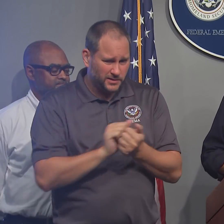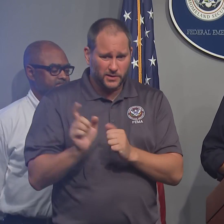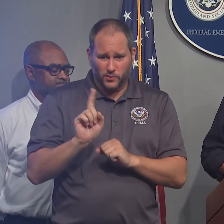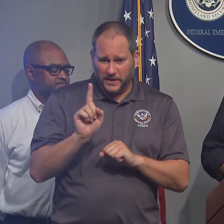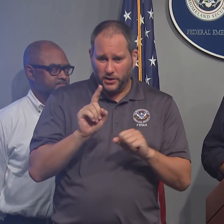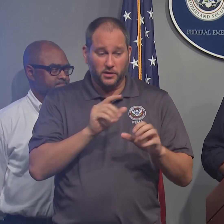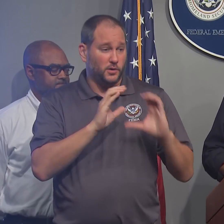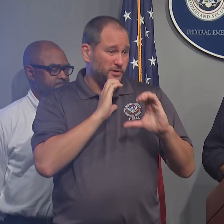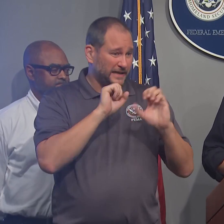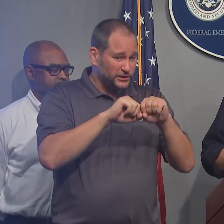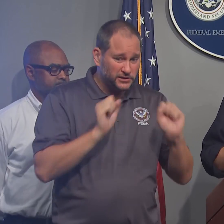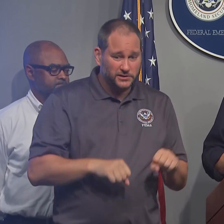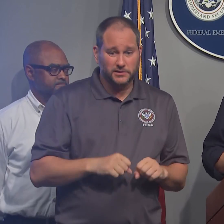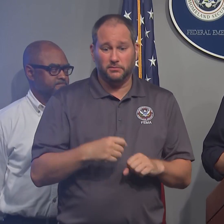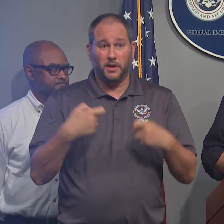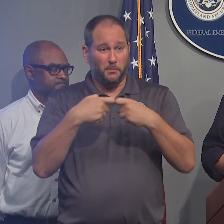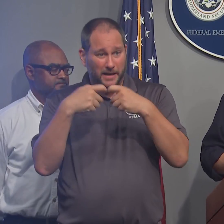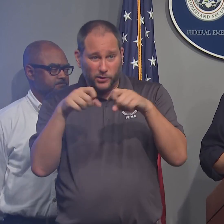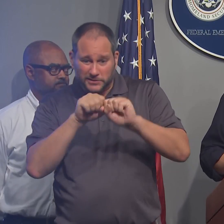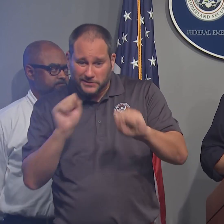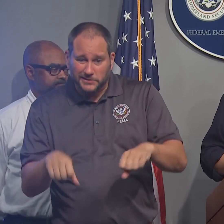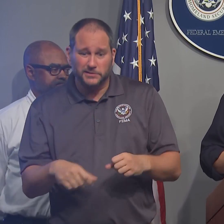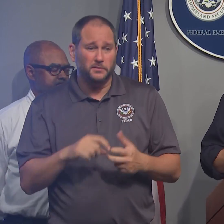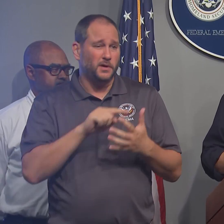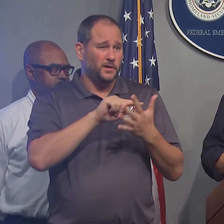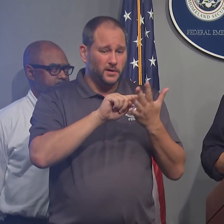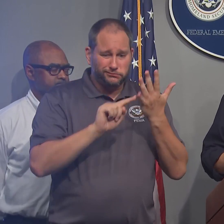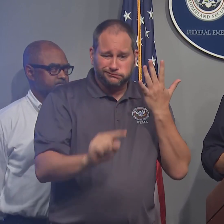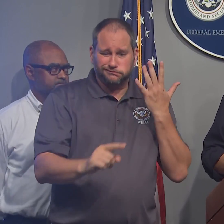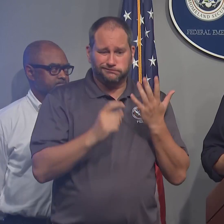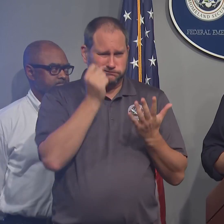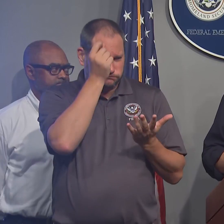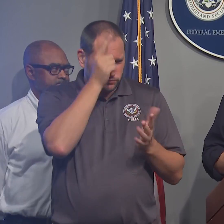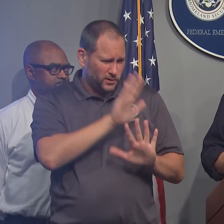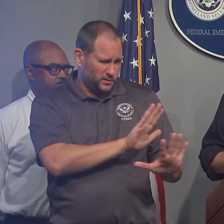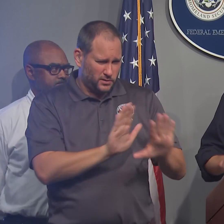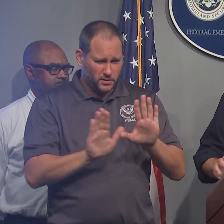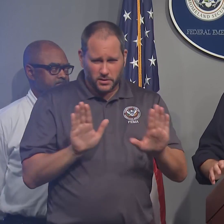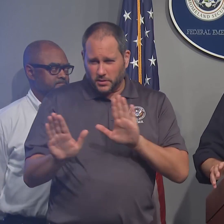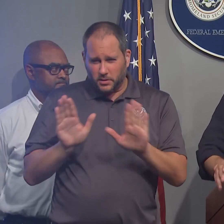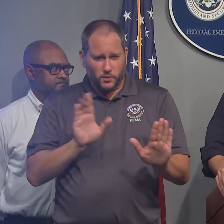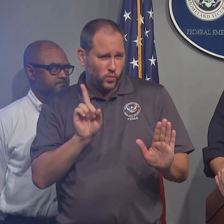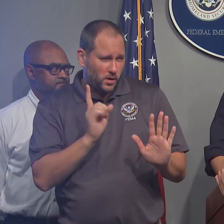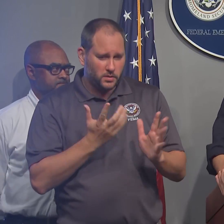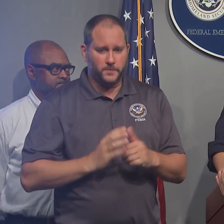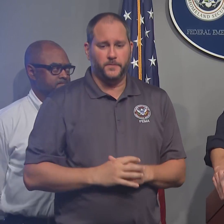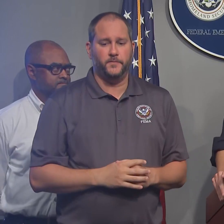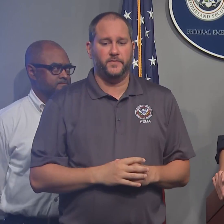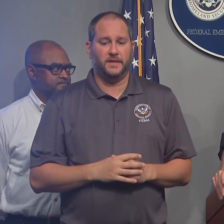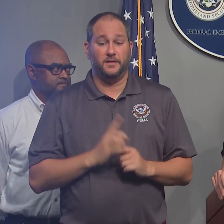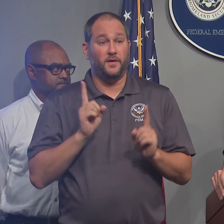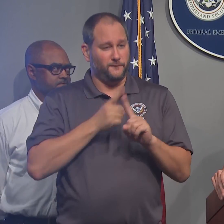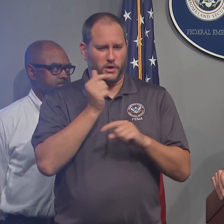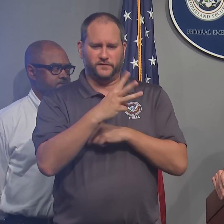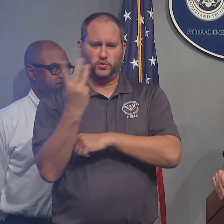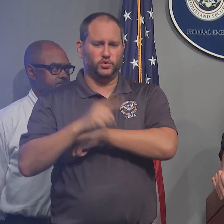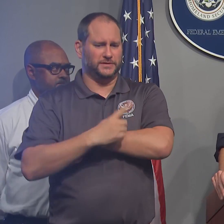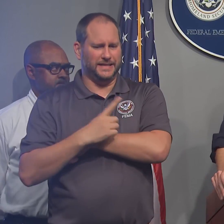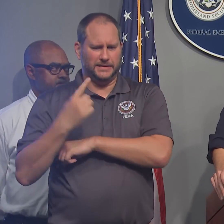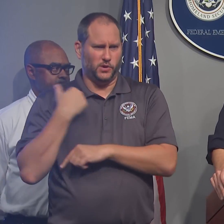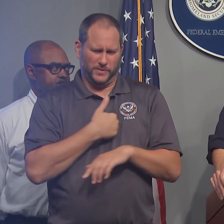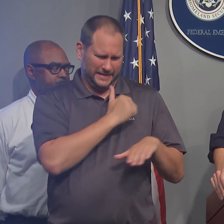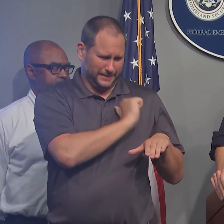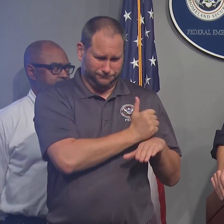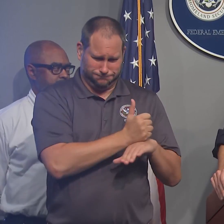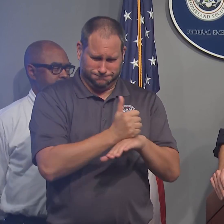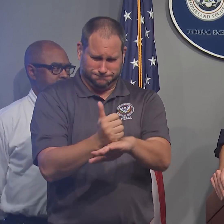power systems, and we are positioning and have been positioned for multiple days now to be ready to get those critical lifelines back